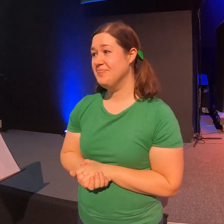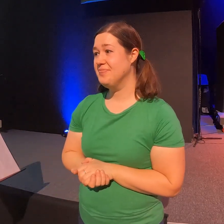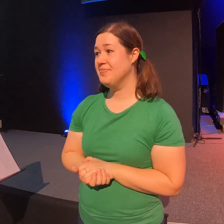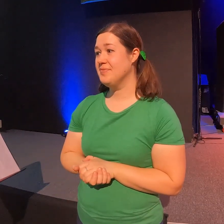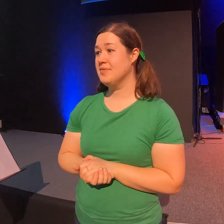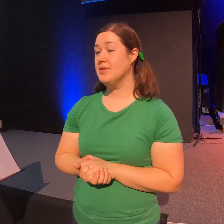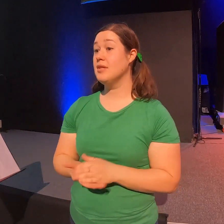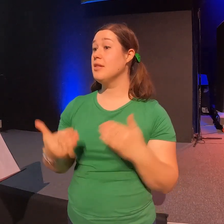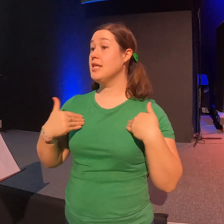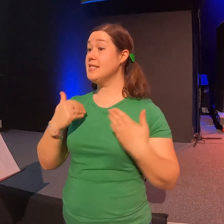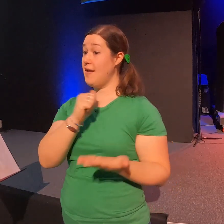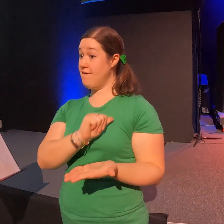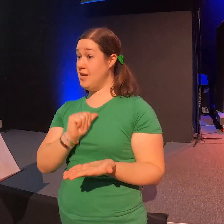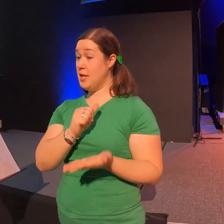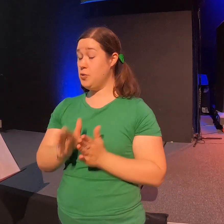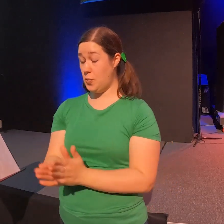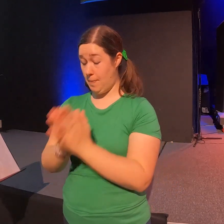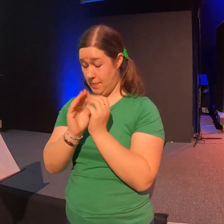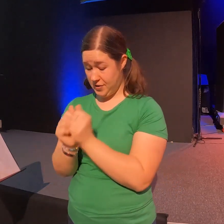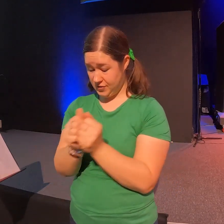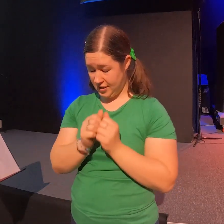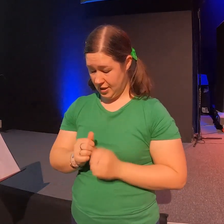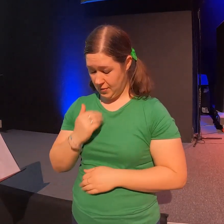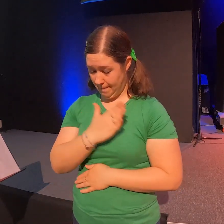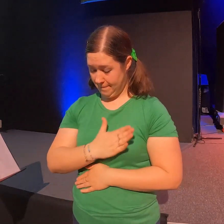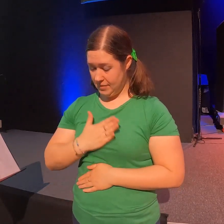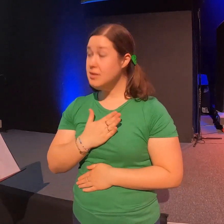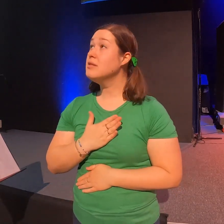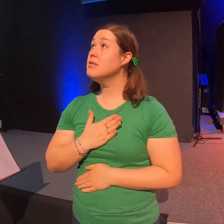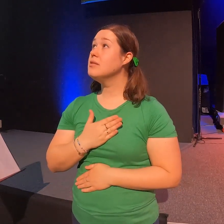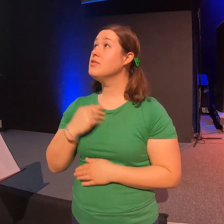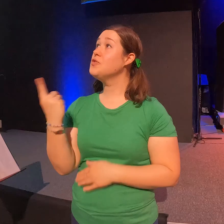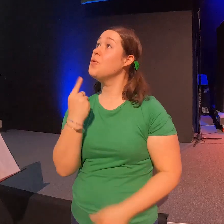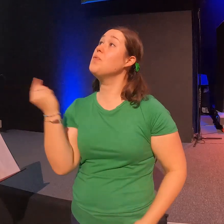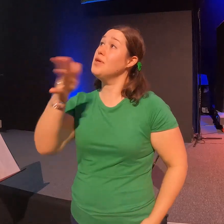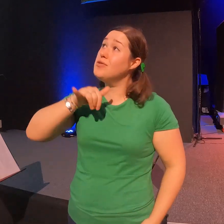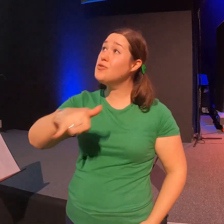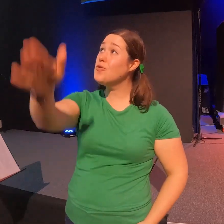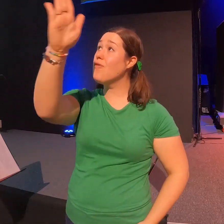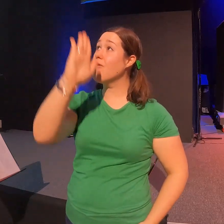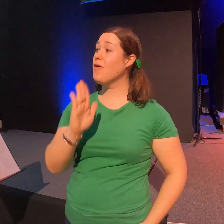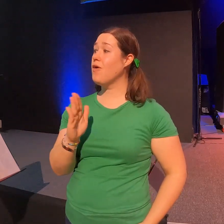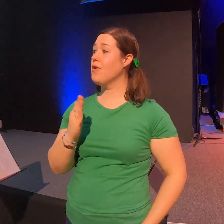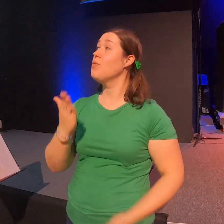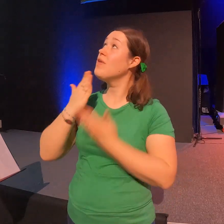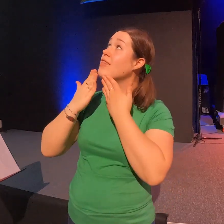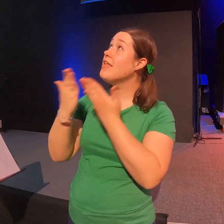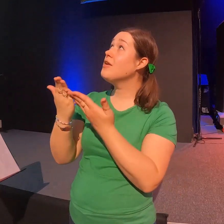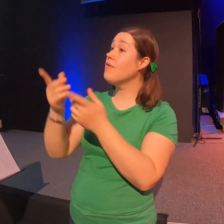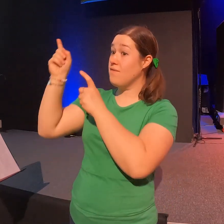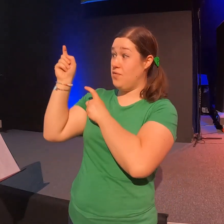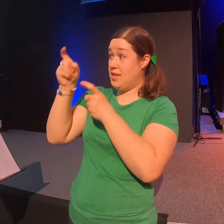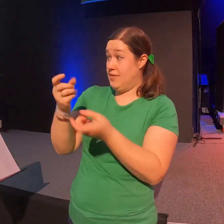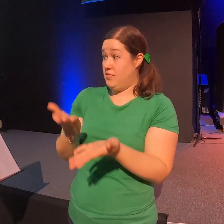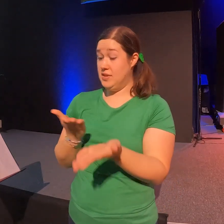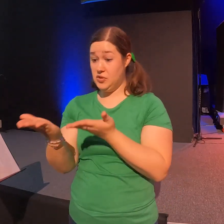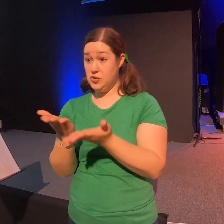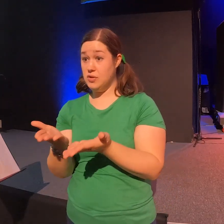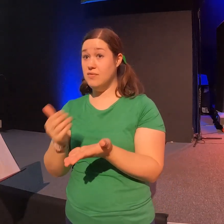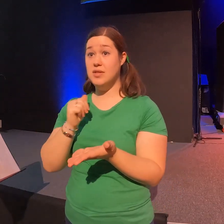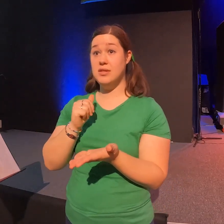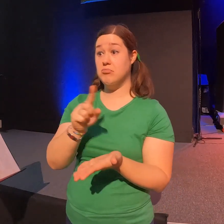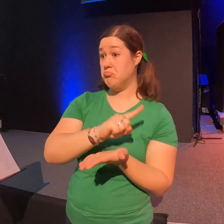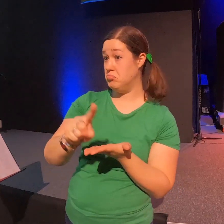Let us be in an attitude of prayer together, please. Eternal God, thank you for the gift of this service each week. It stirs us